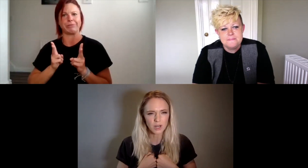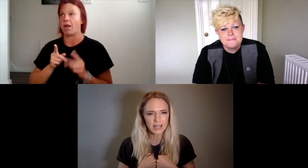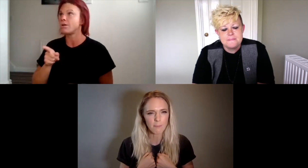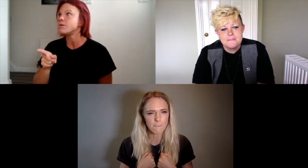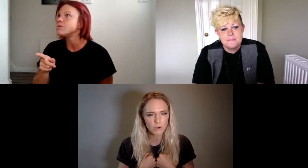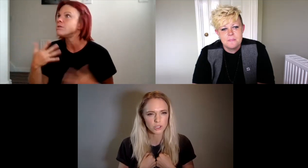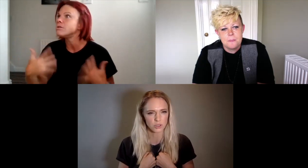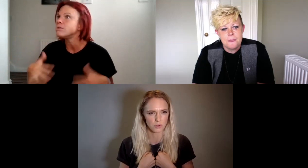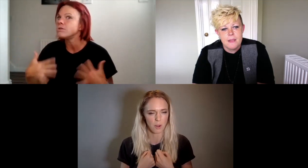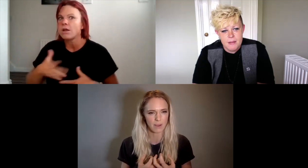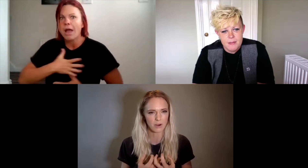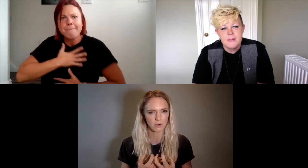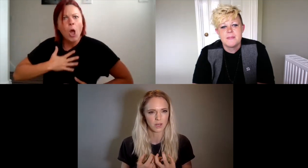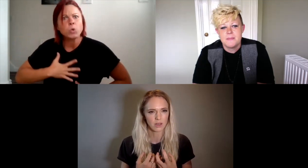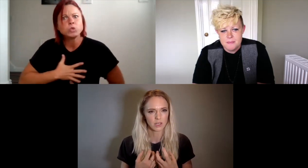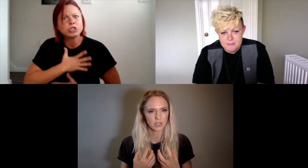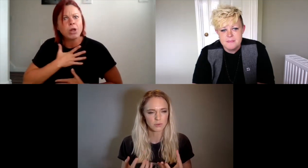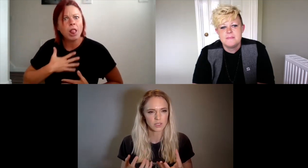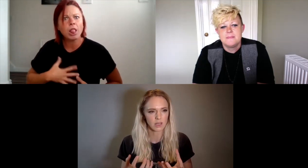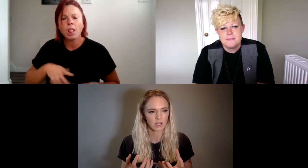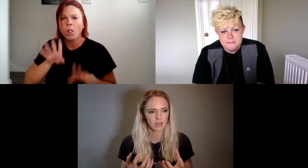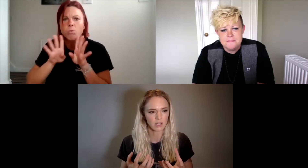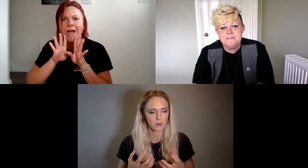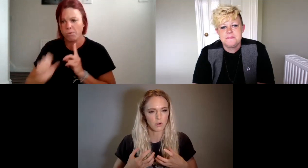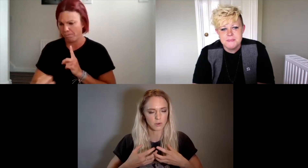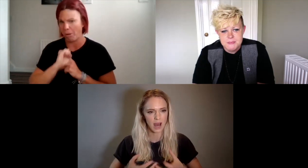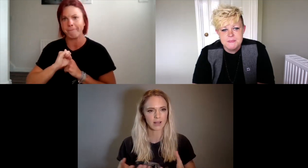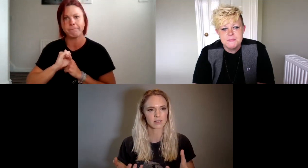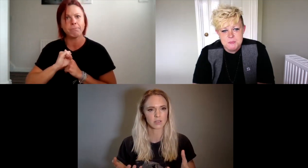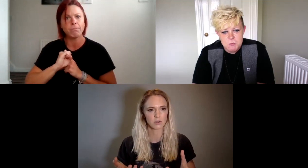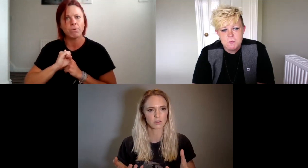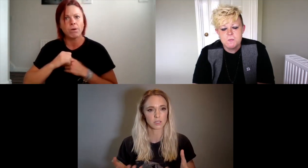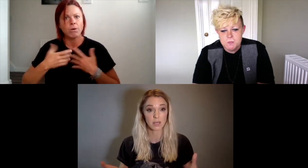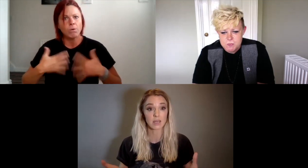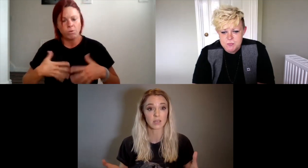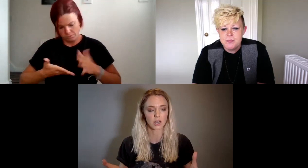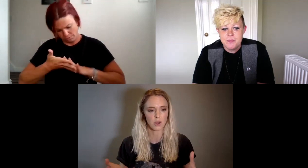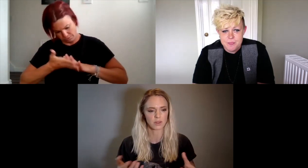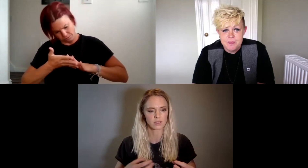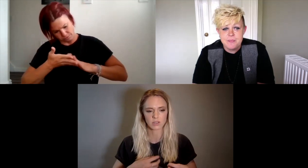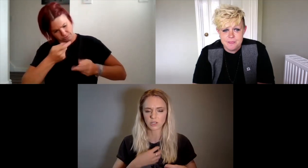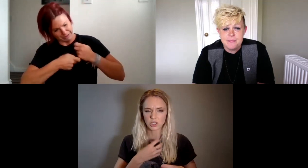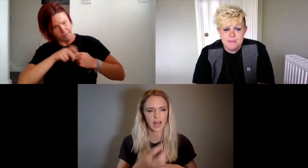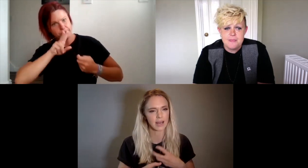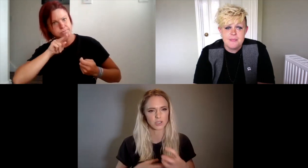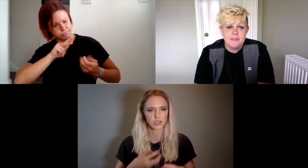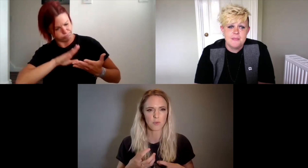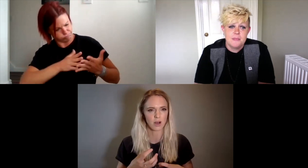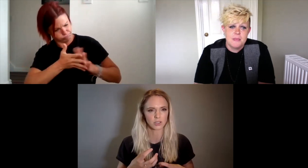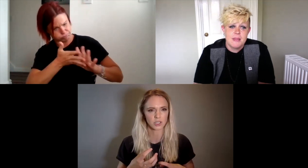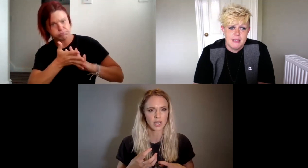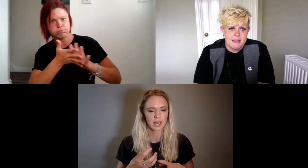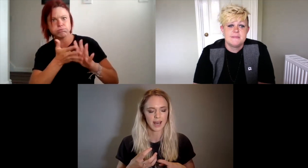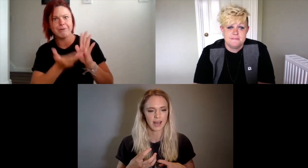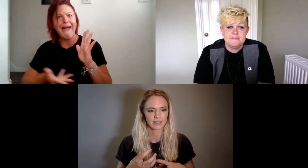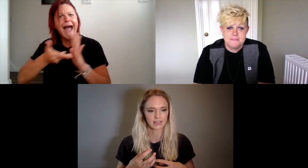something really emotional about using your hands to speak, you know, and it just adds so